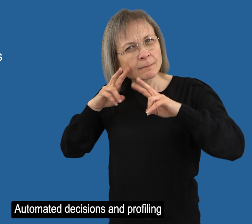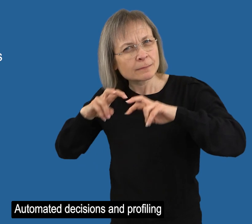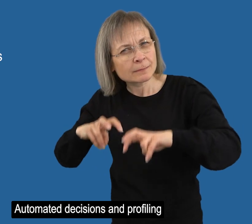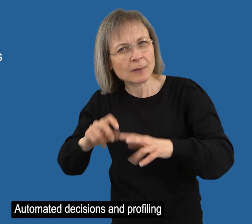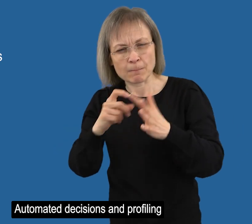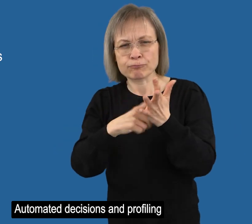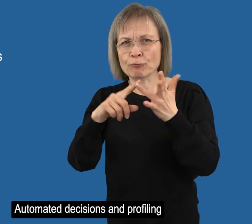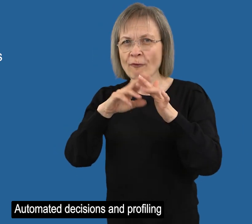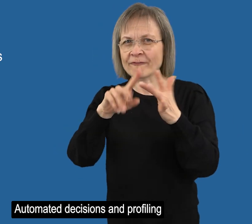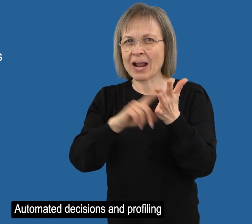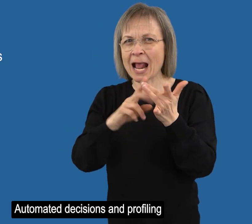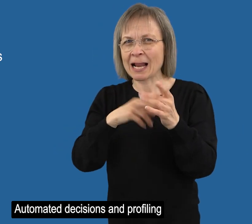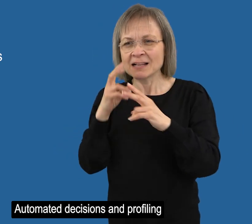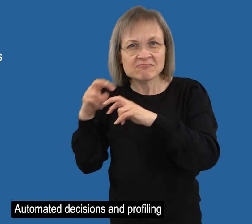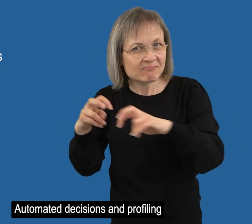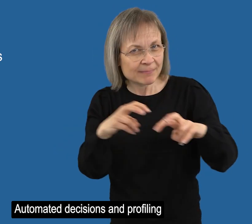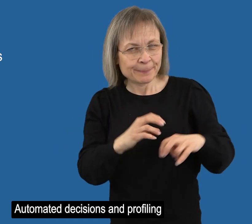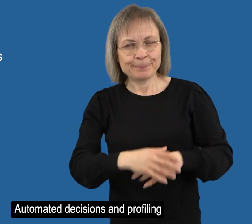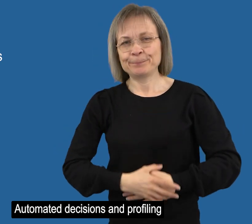Automated decisions and profiling.